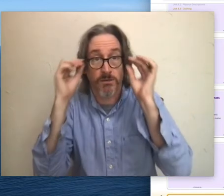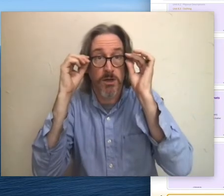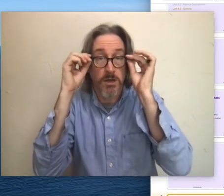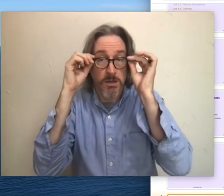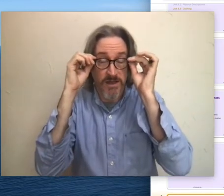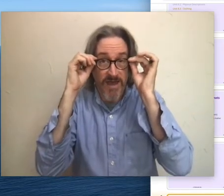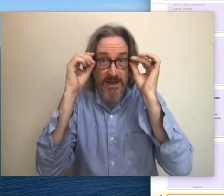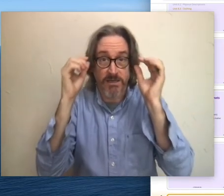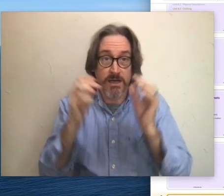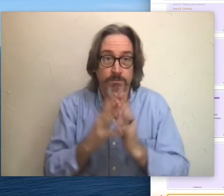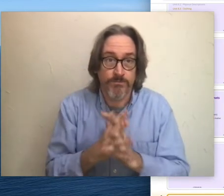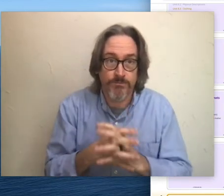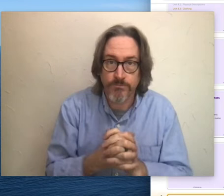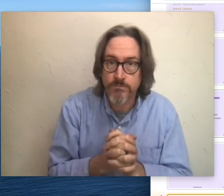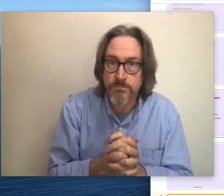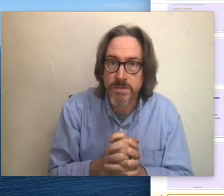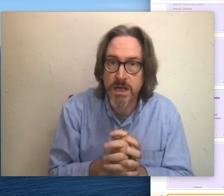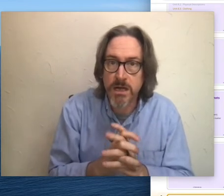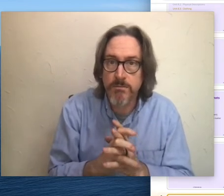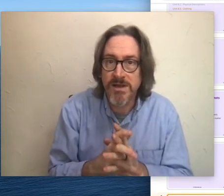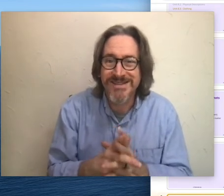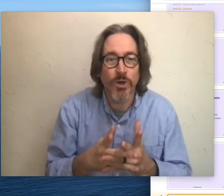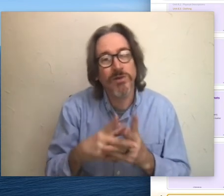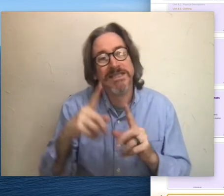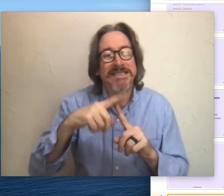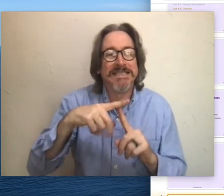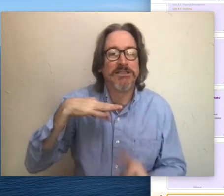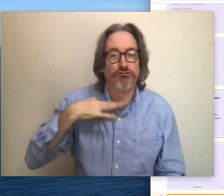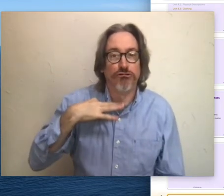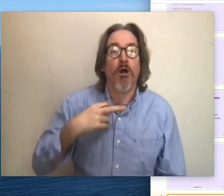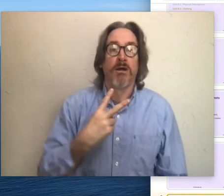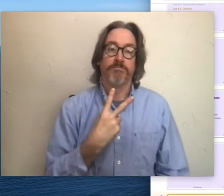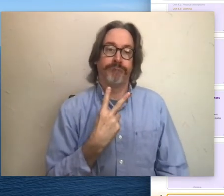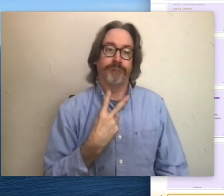semester. They've added some. So